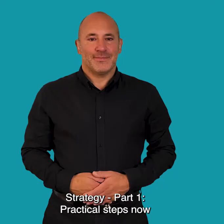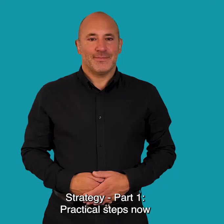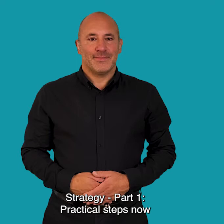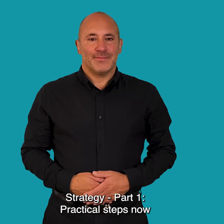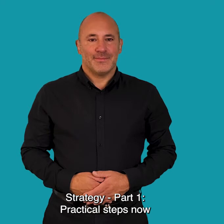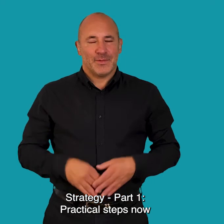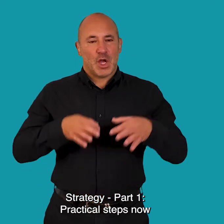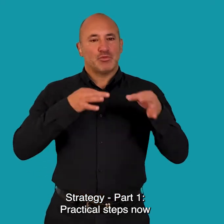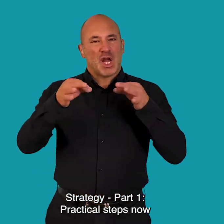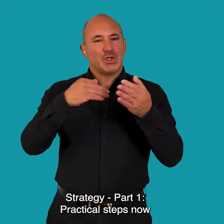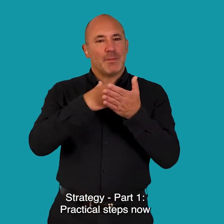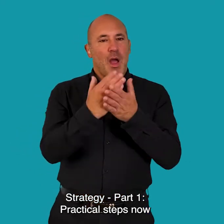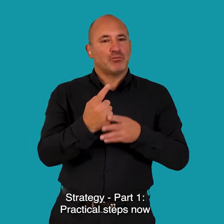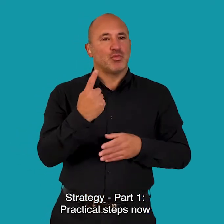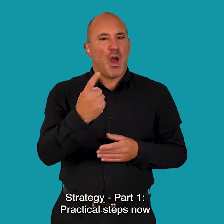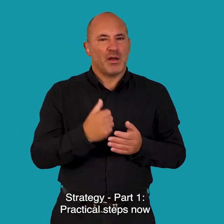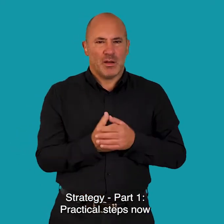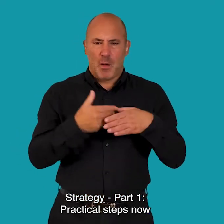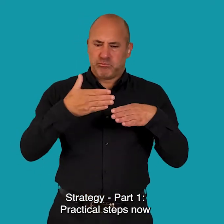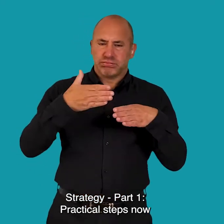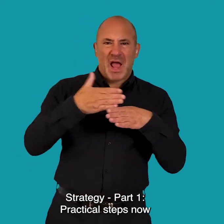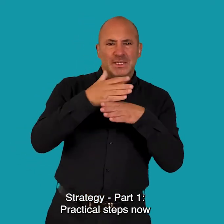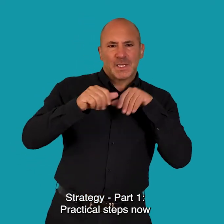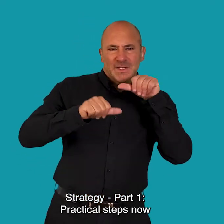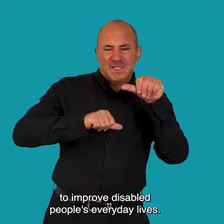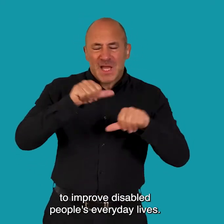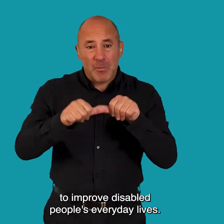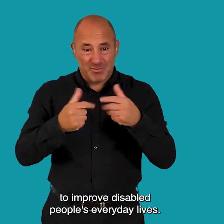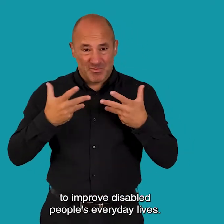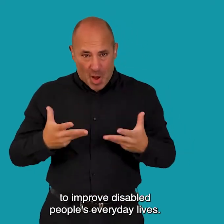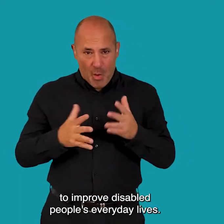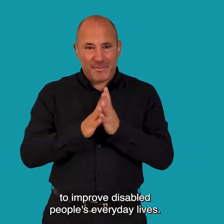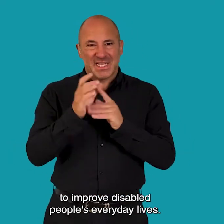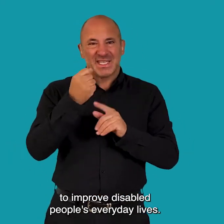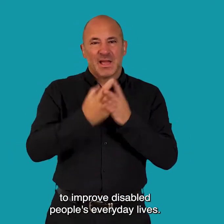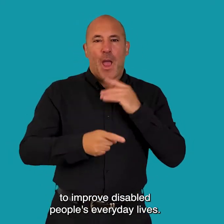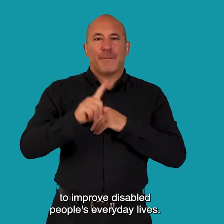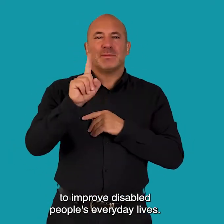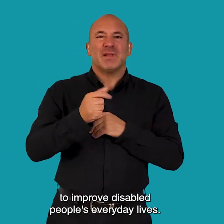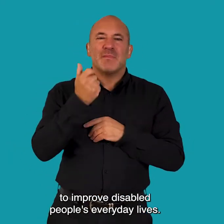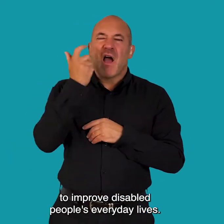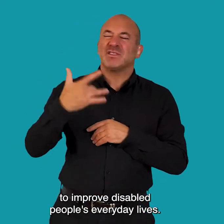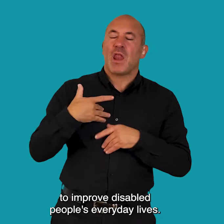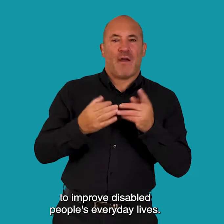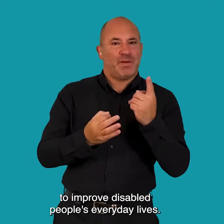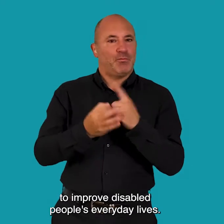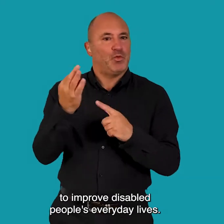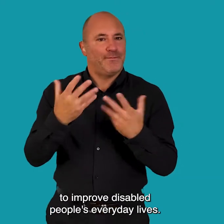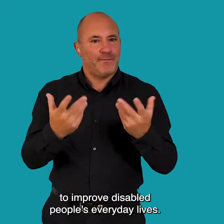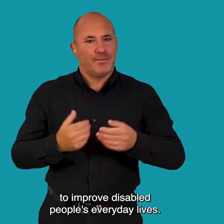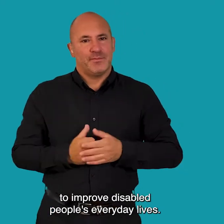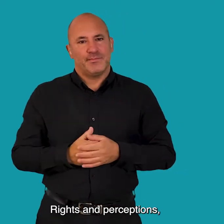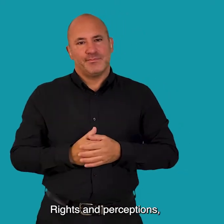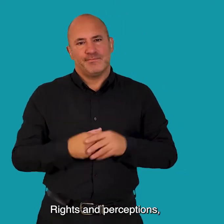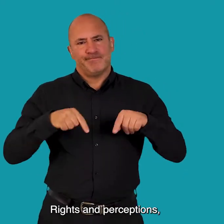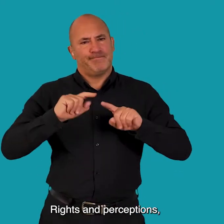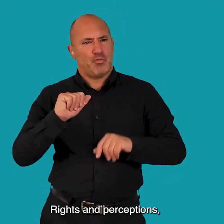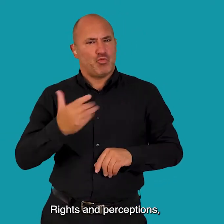Strategy Part 1. Practical steps now to improve disabled people's everyday lives. Rights and